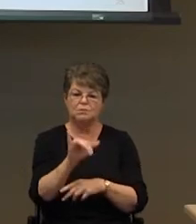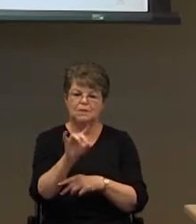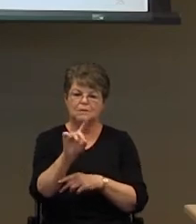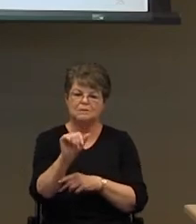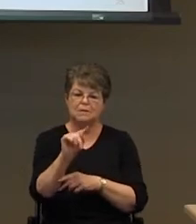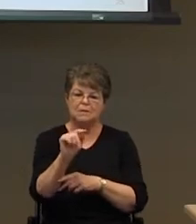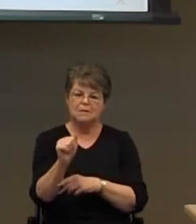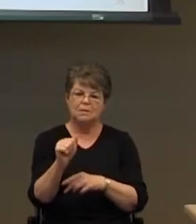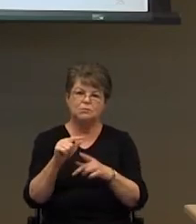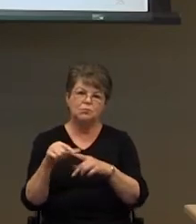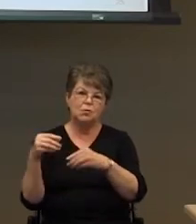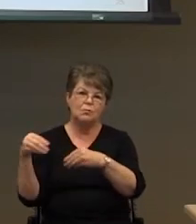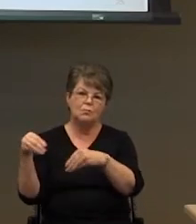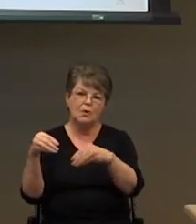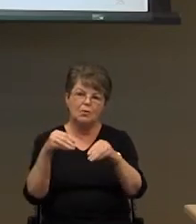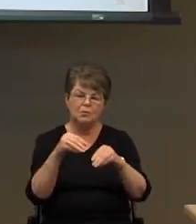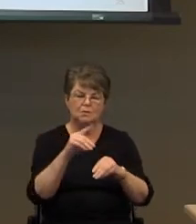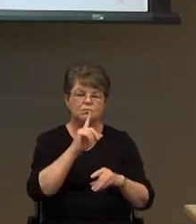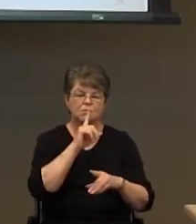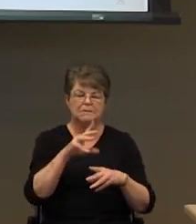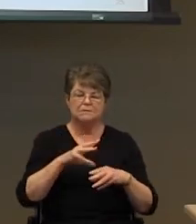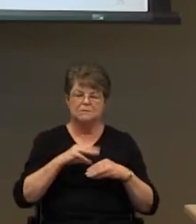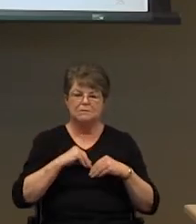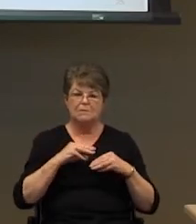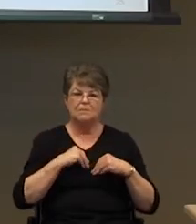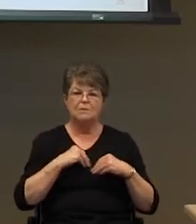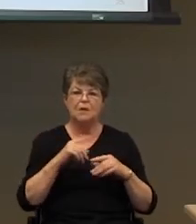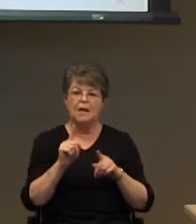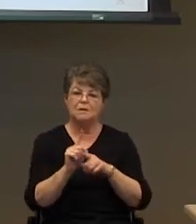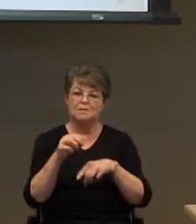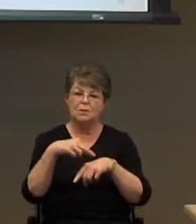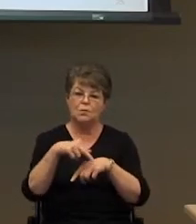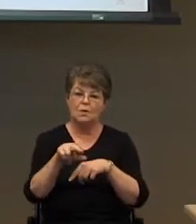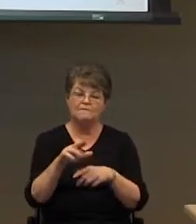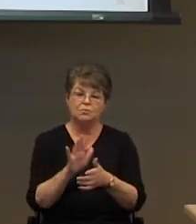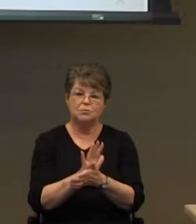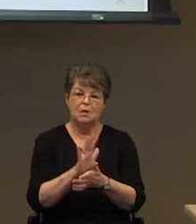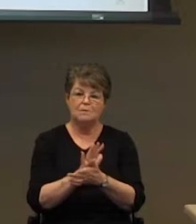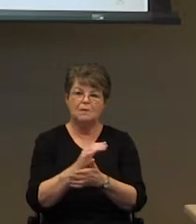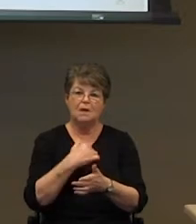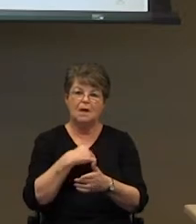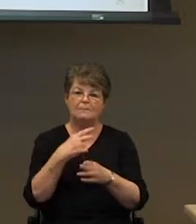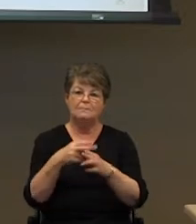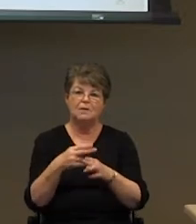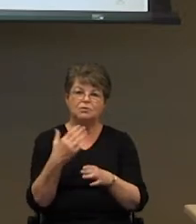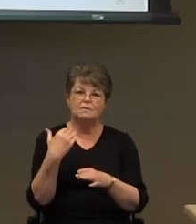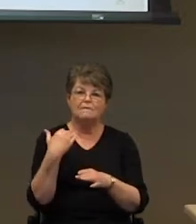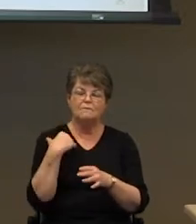market is completely acceptable. As a reference document, I mentioned before with the menu,